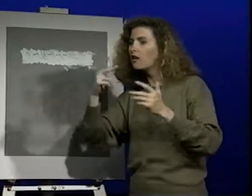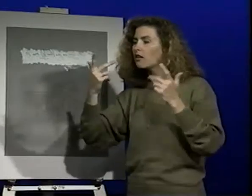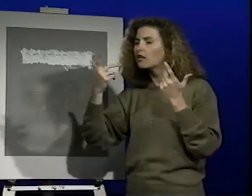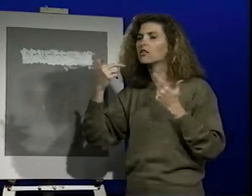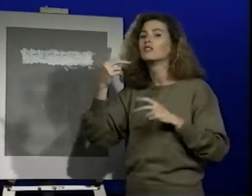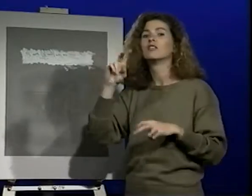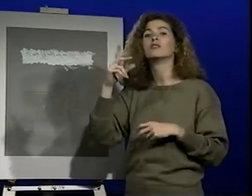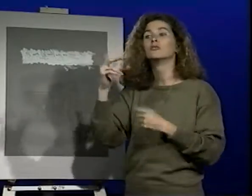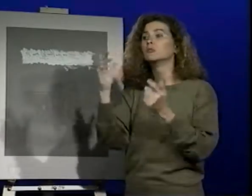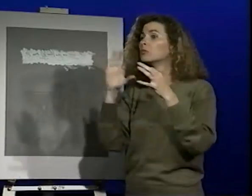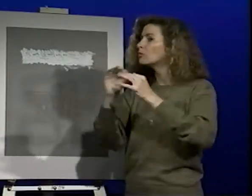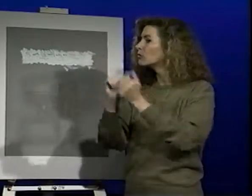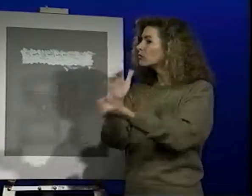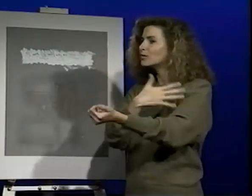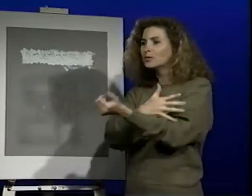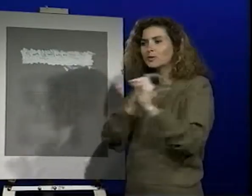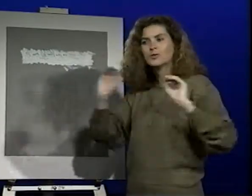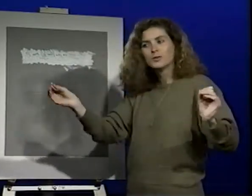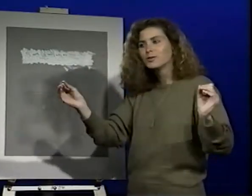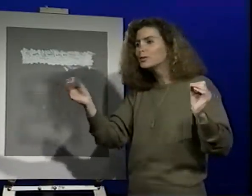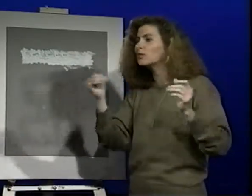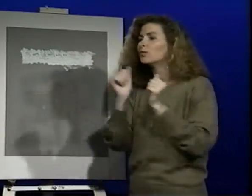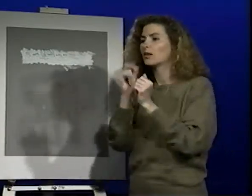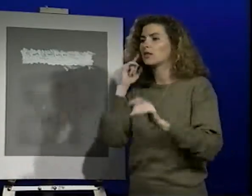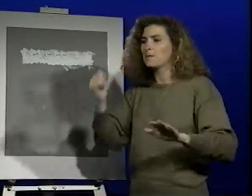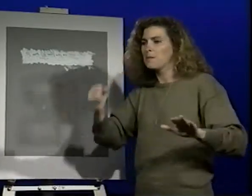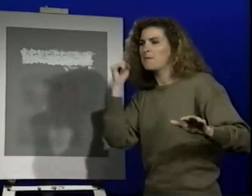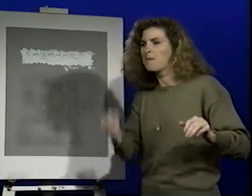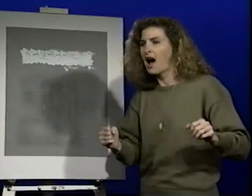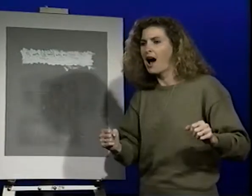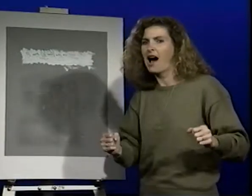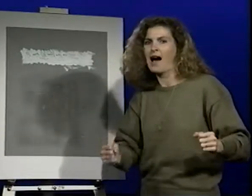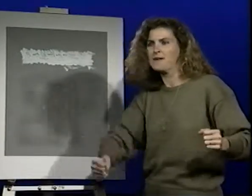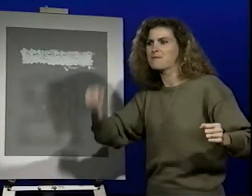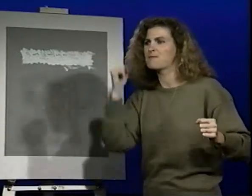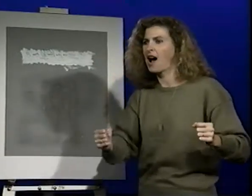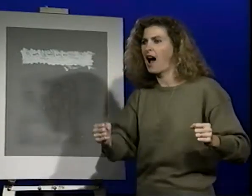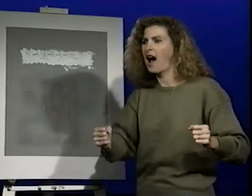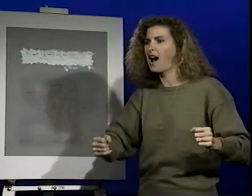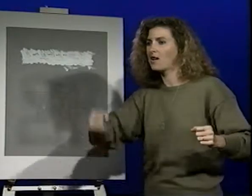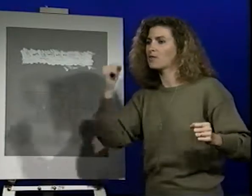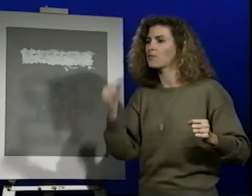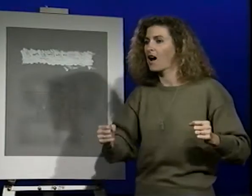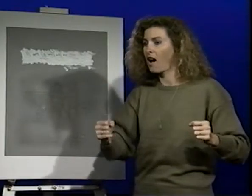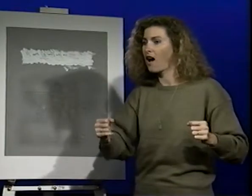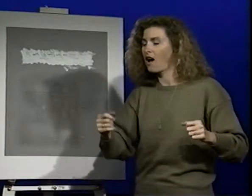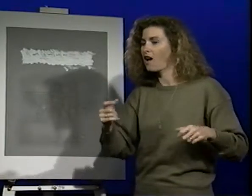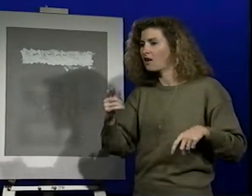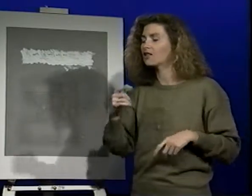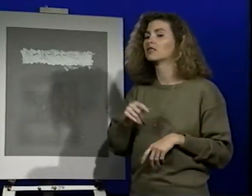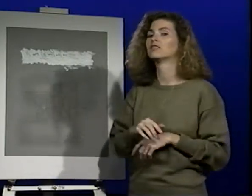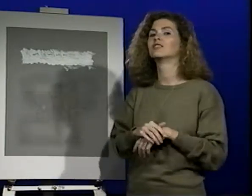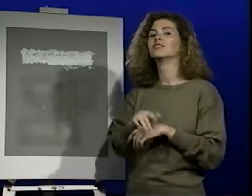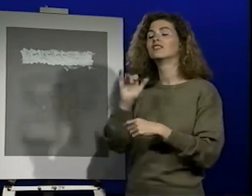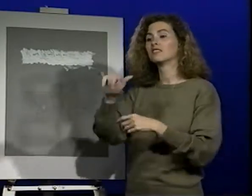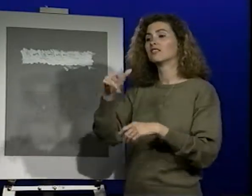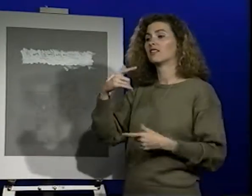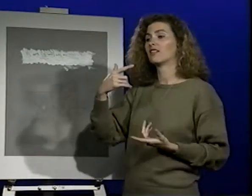deaf person. In the dance troupe, they did not use music. They used drums and